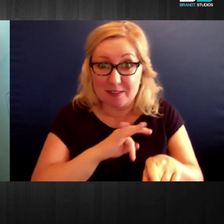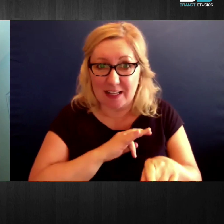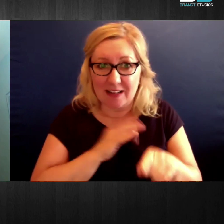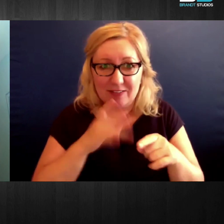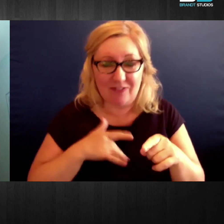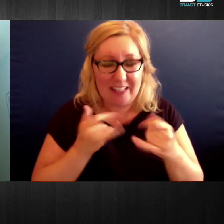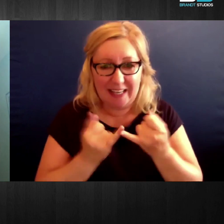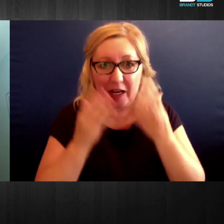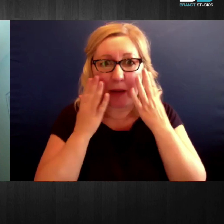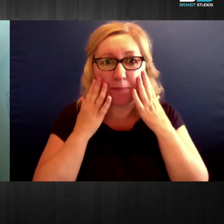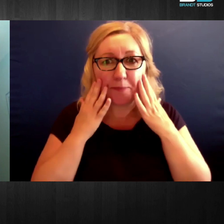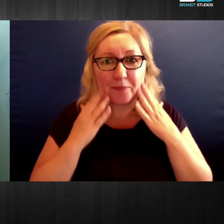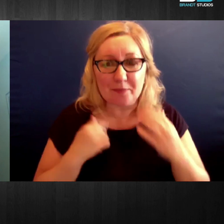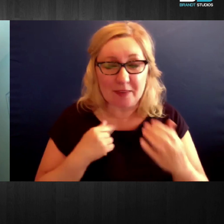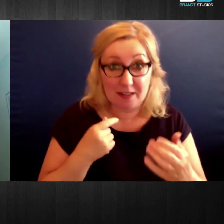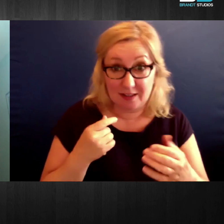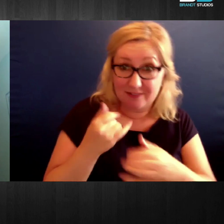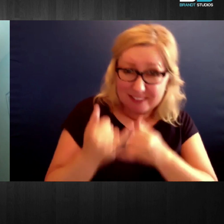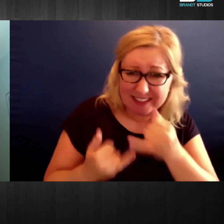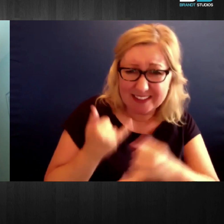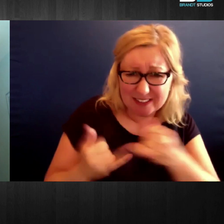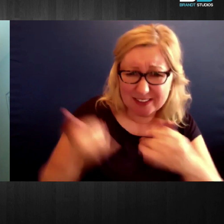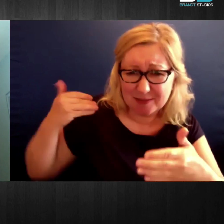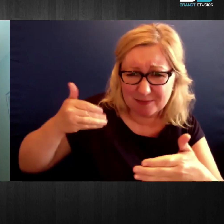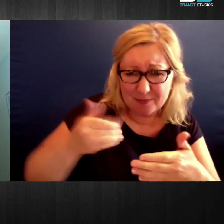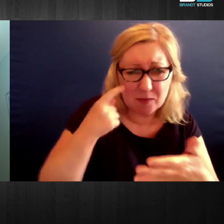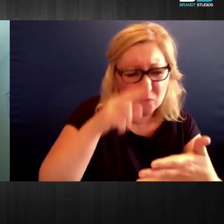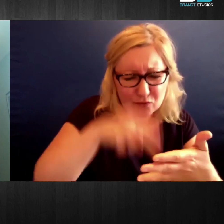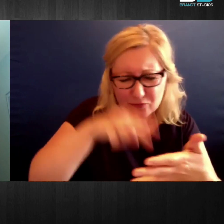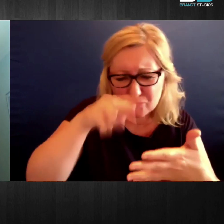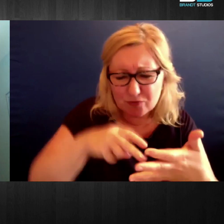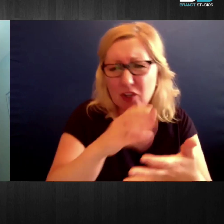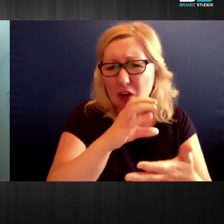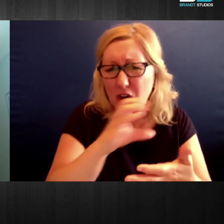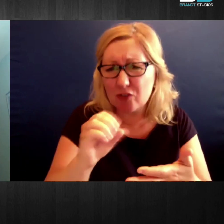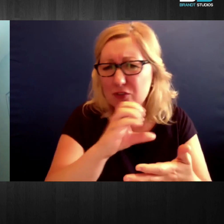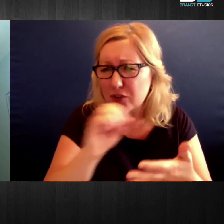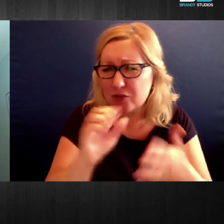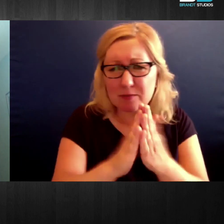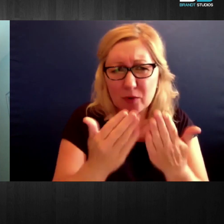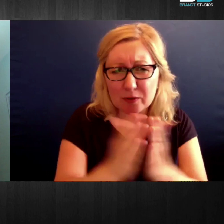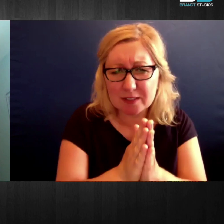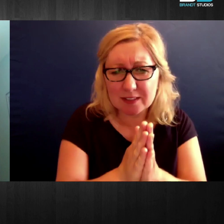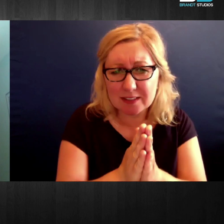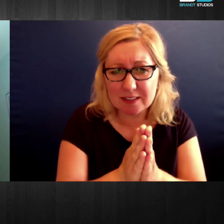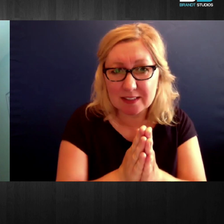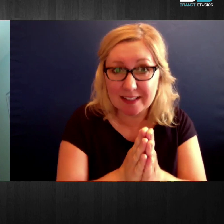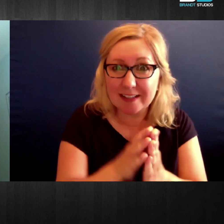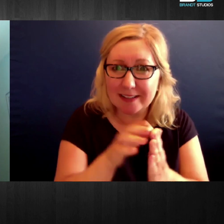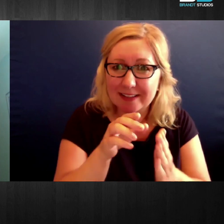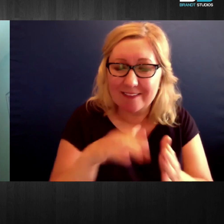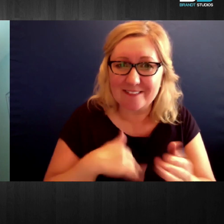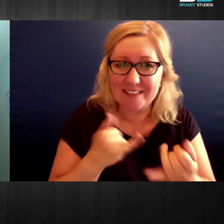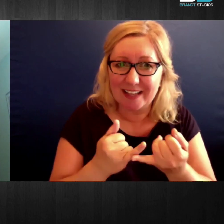and hugely increased my, recently I just finished Mornings in Jenin about the